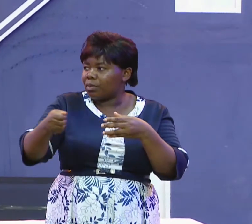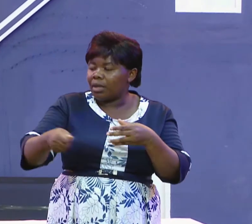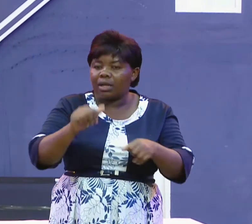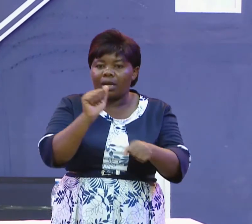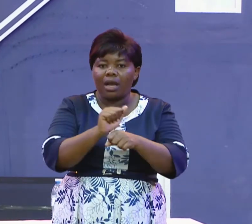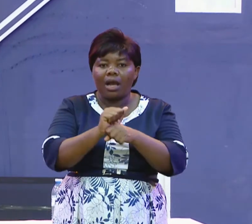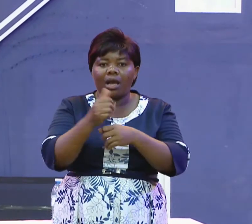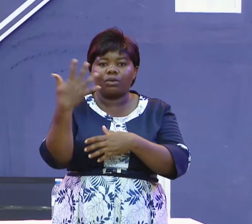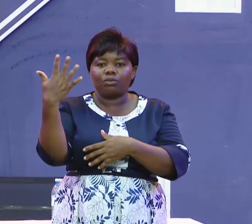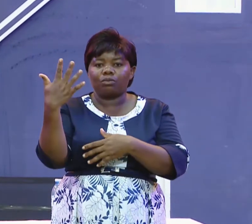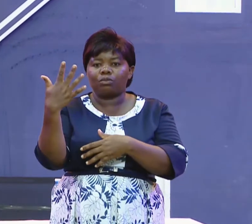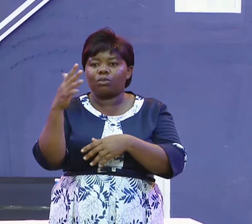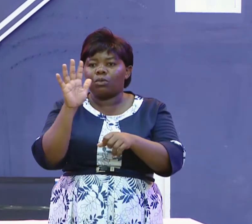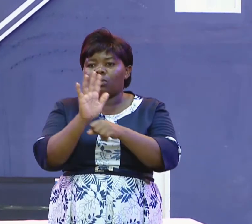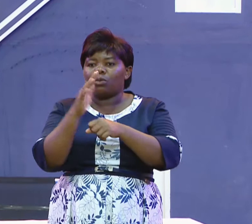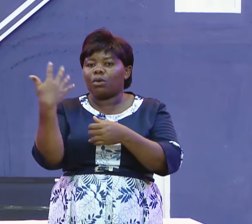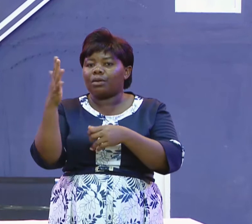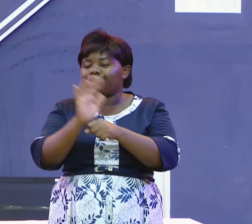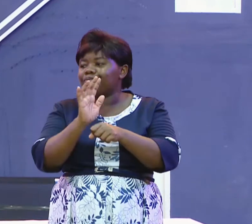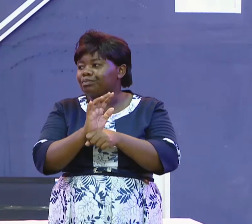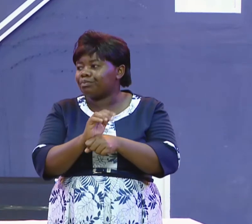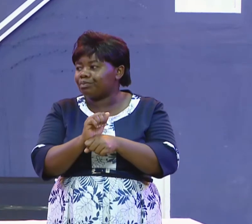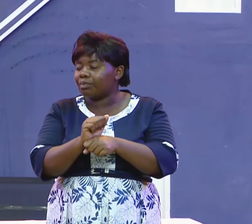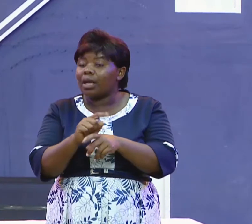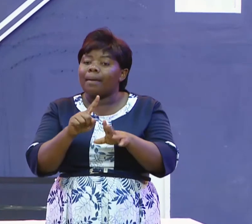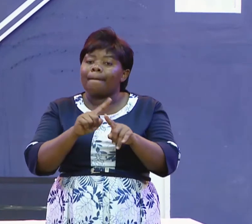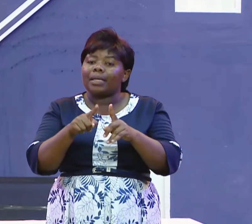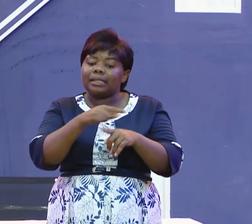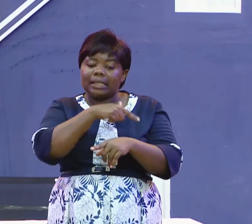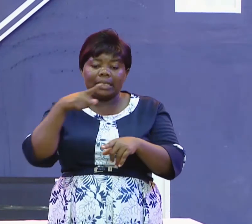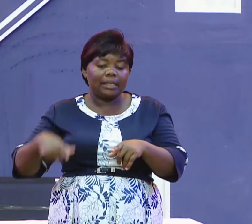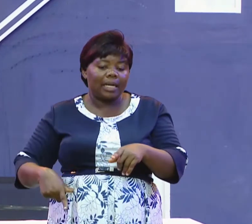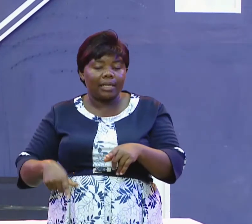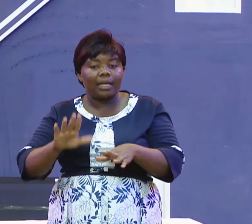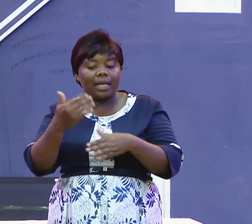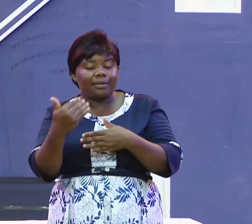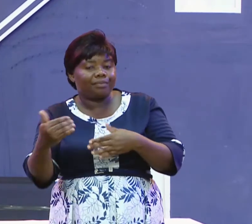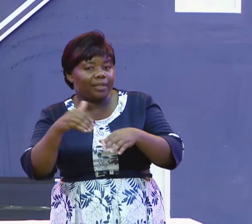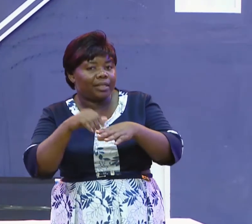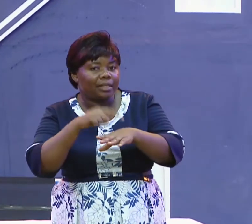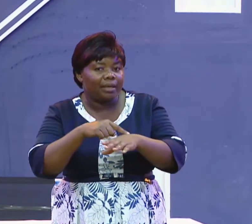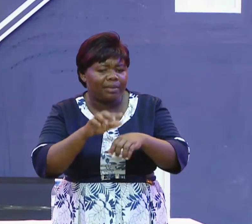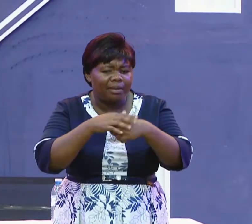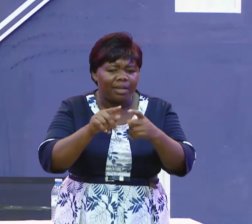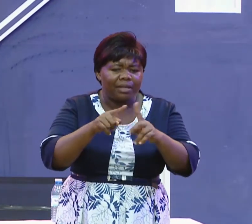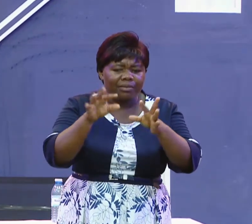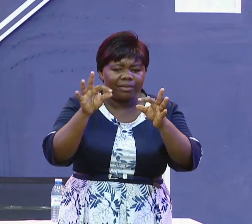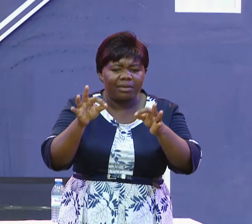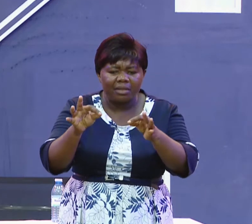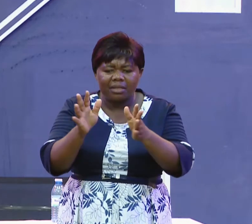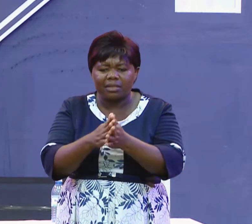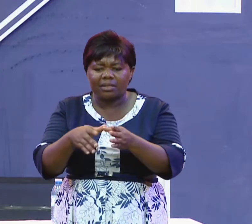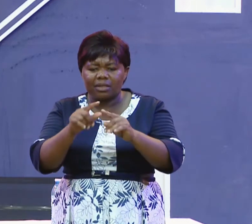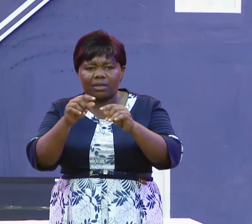handiwork. Eha ebintu ebyo baba chayina abana babwe during that time bakola obumotoka ne bakola